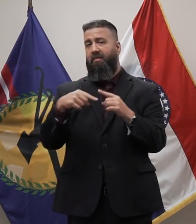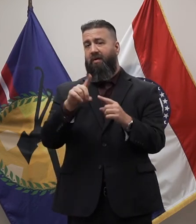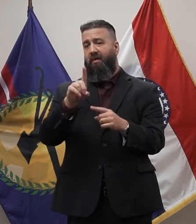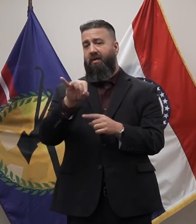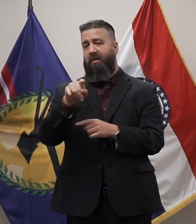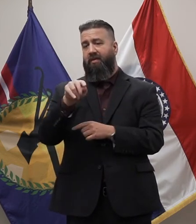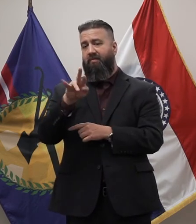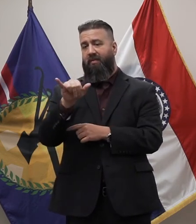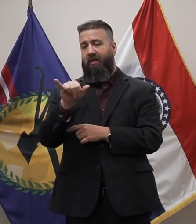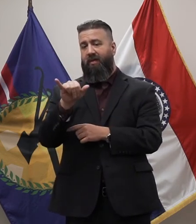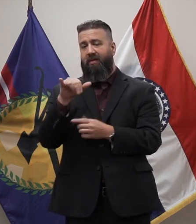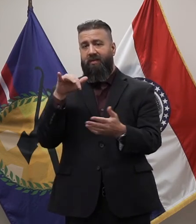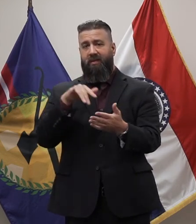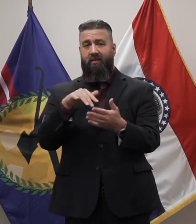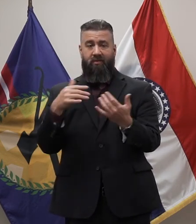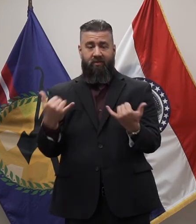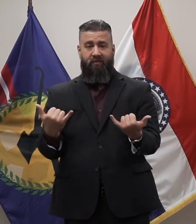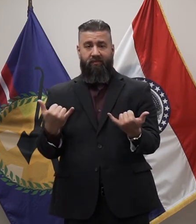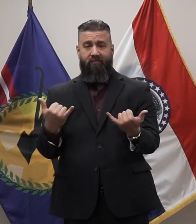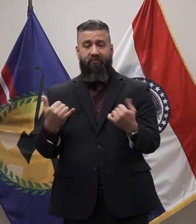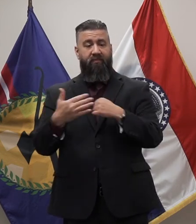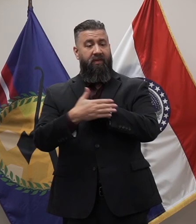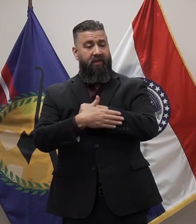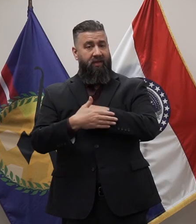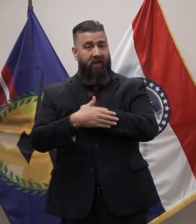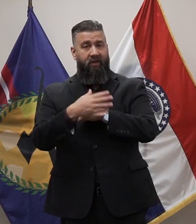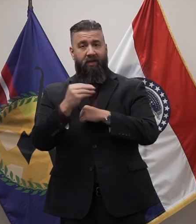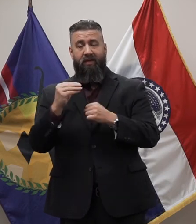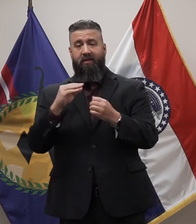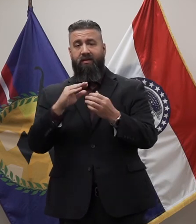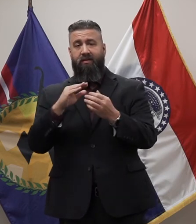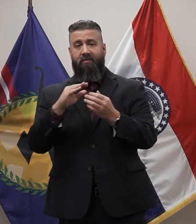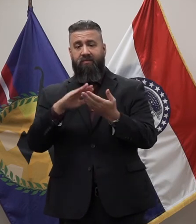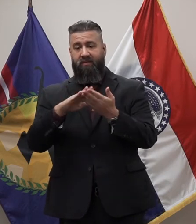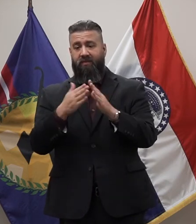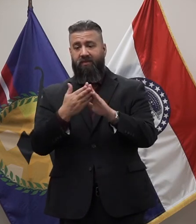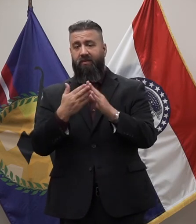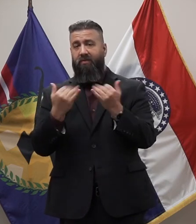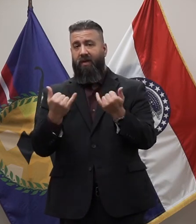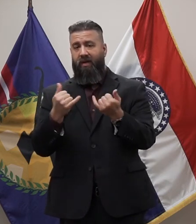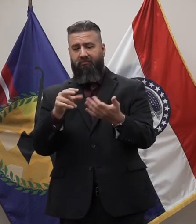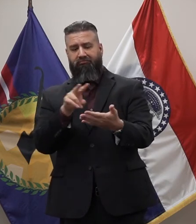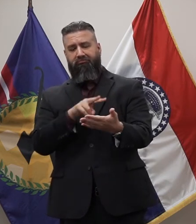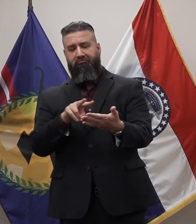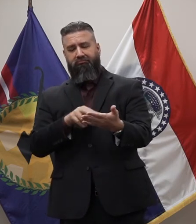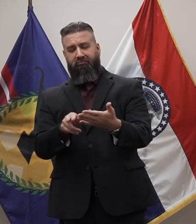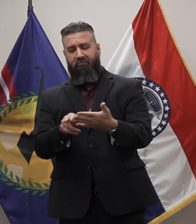in progress. The county and the city are currently reviewing